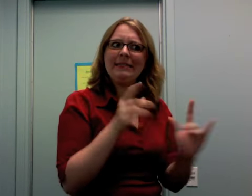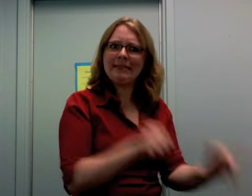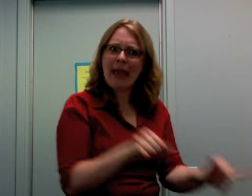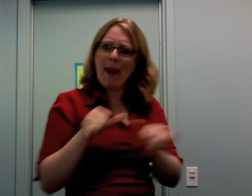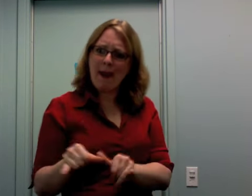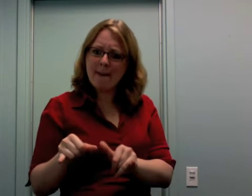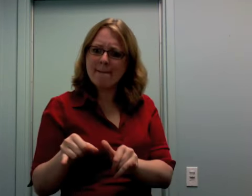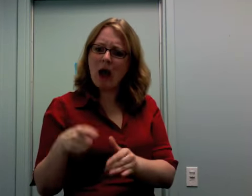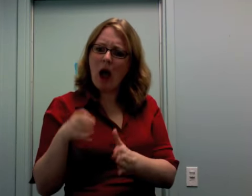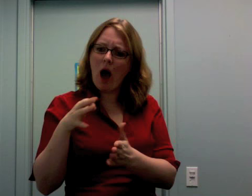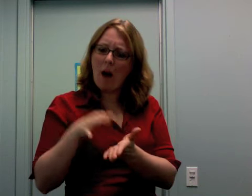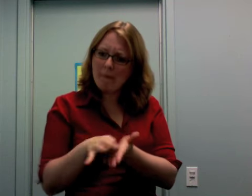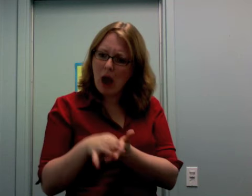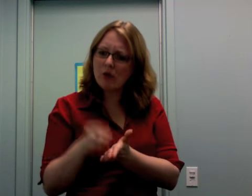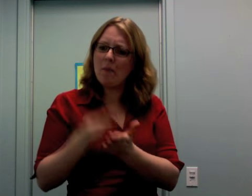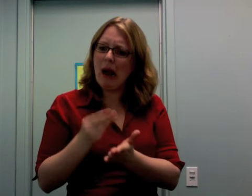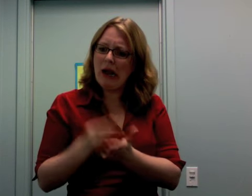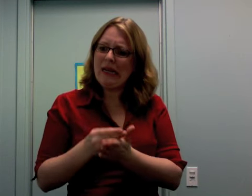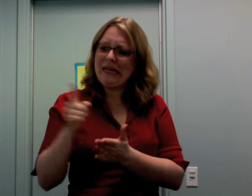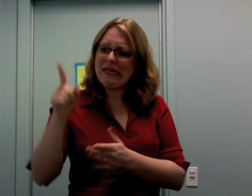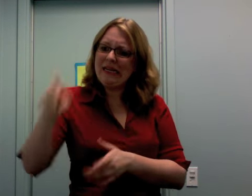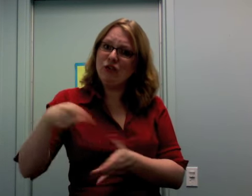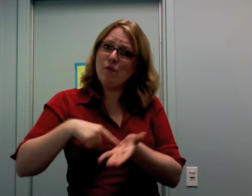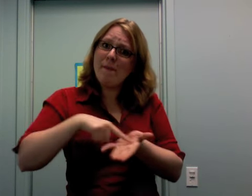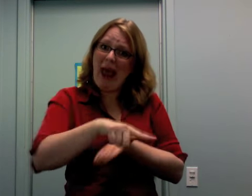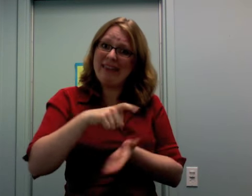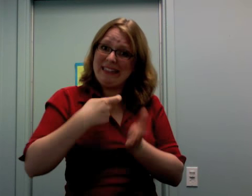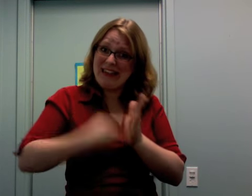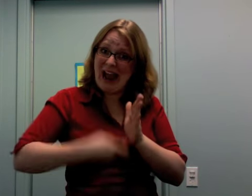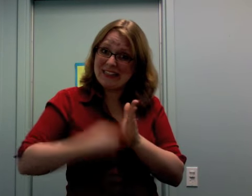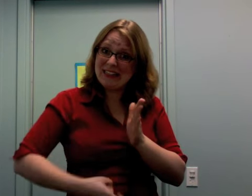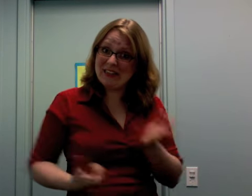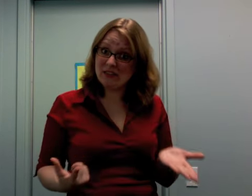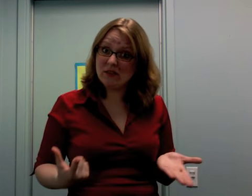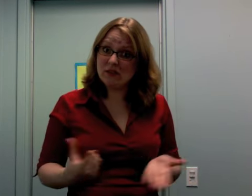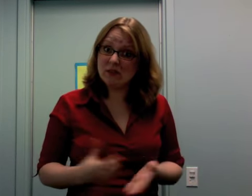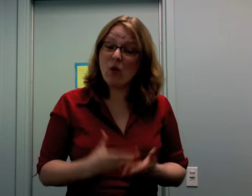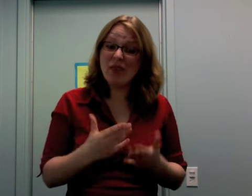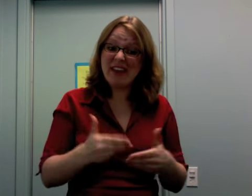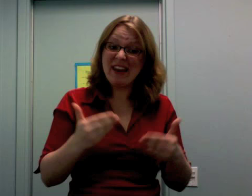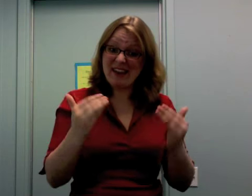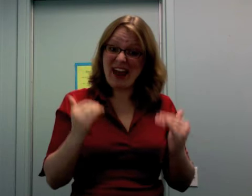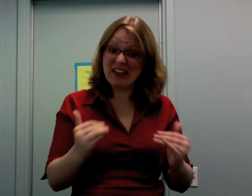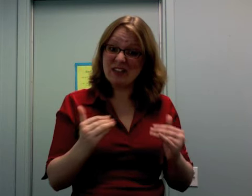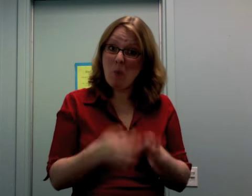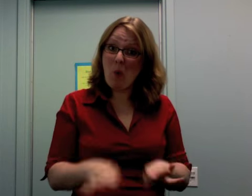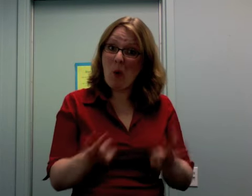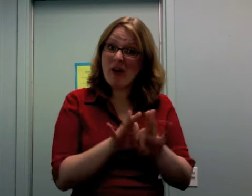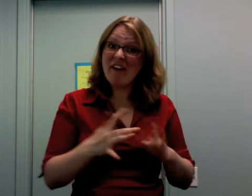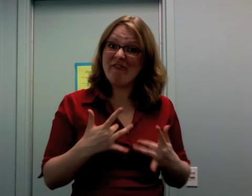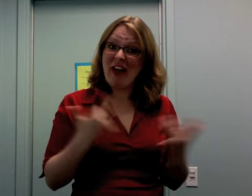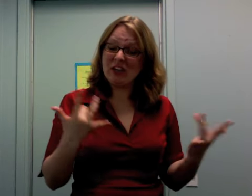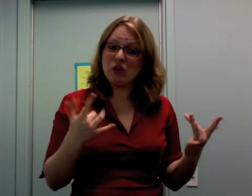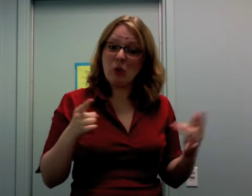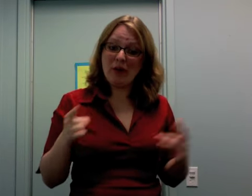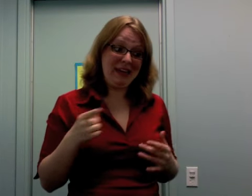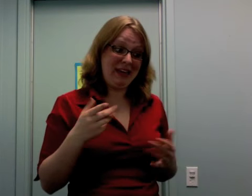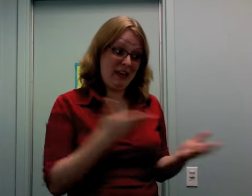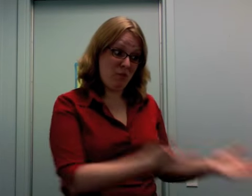needs to pay for the taxes. So the next important event is that Little Willie takes his